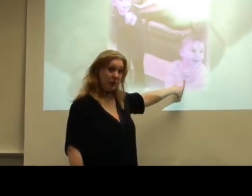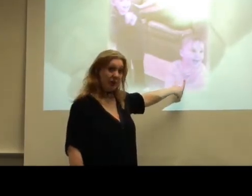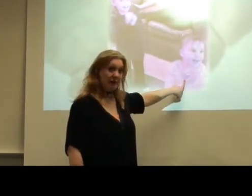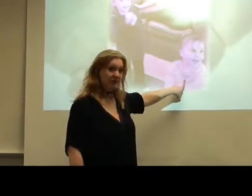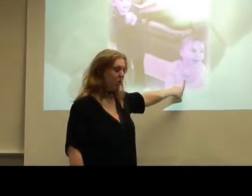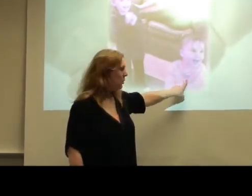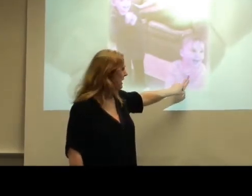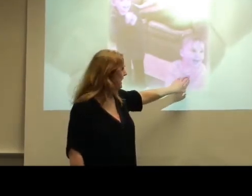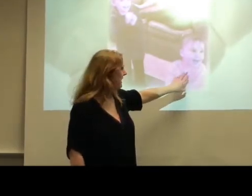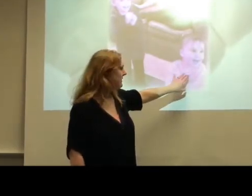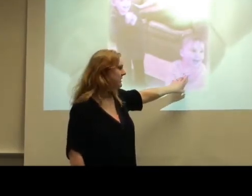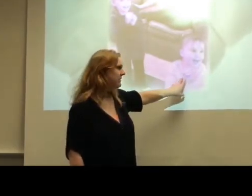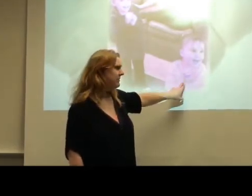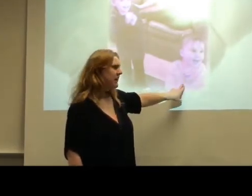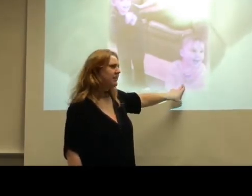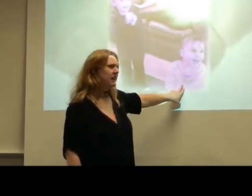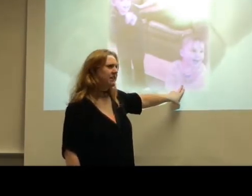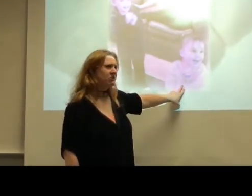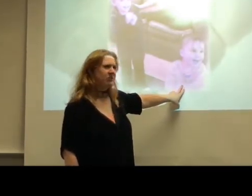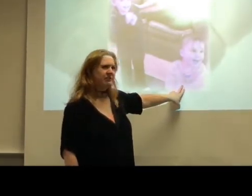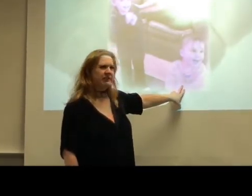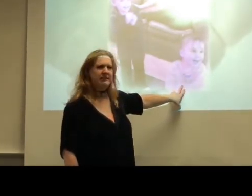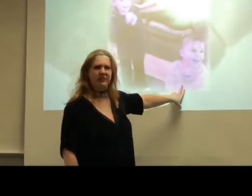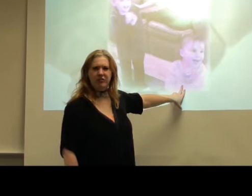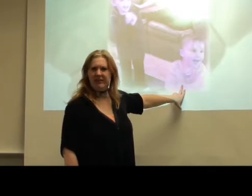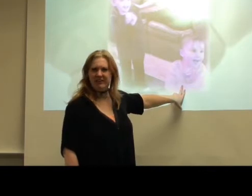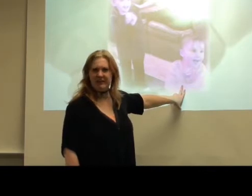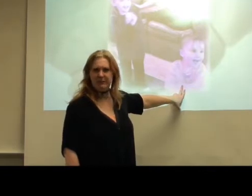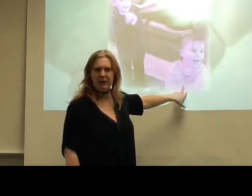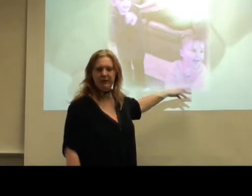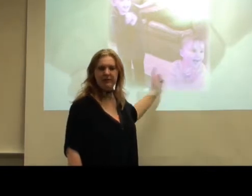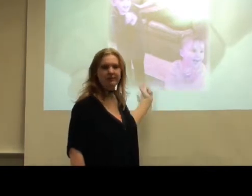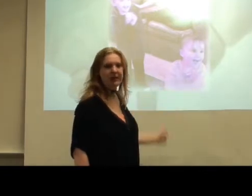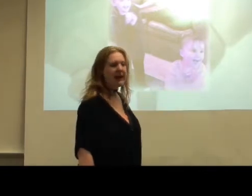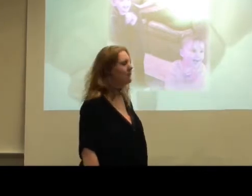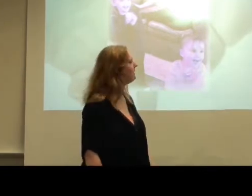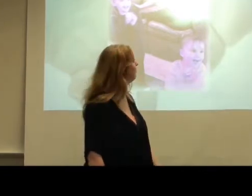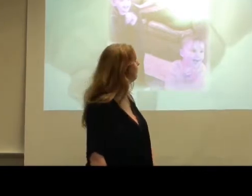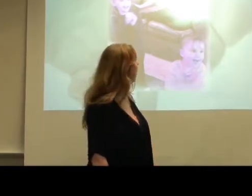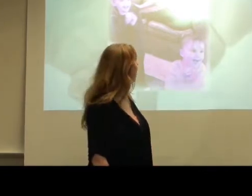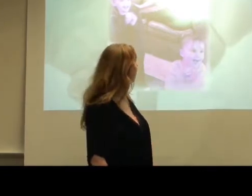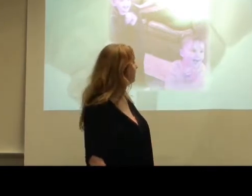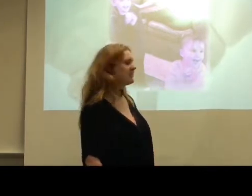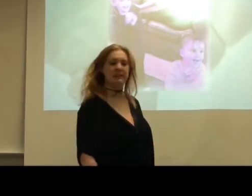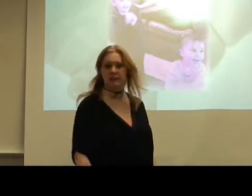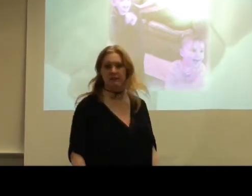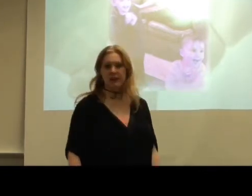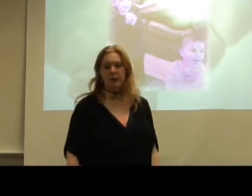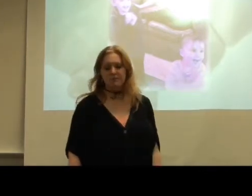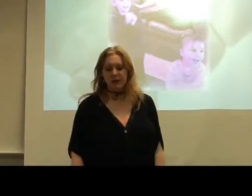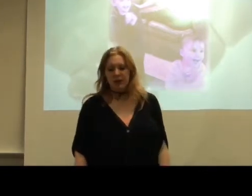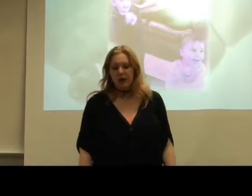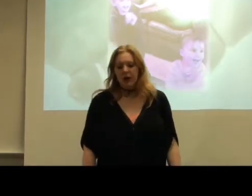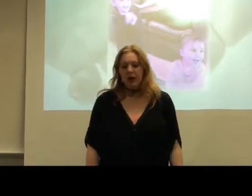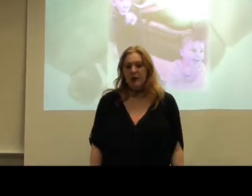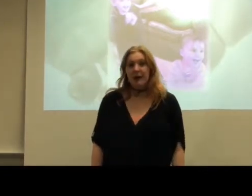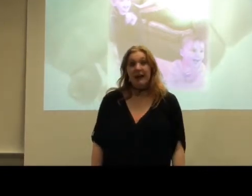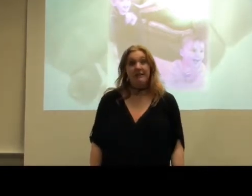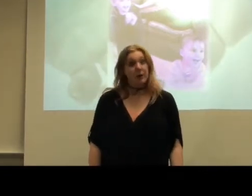Zoe. So in this, I think that she's 16 or 17 months. I have it listed in the video. And they're